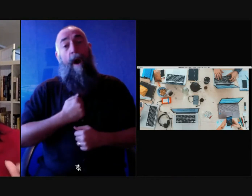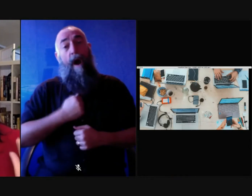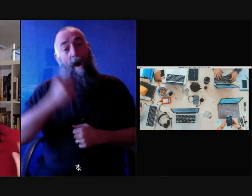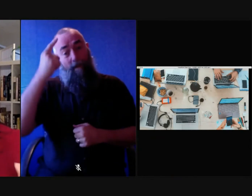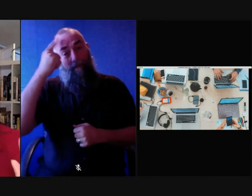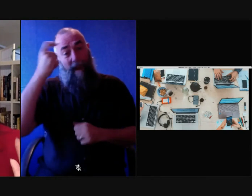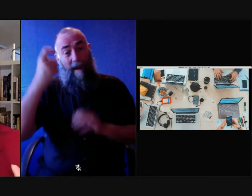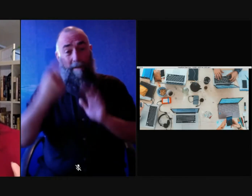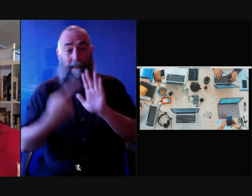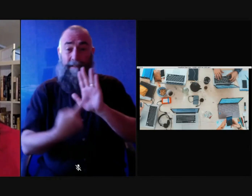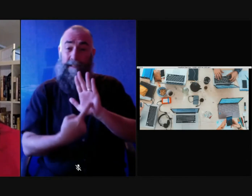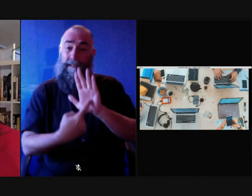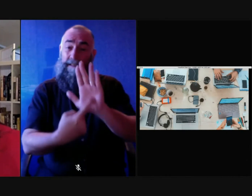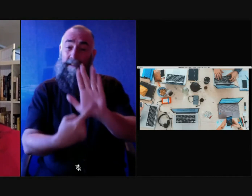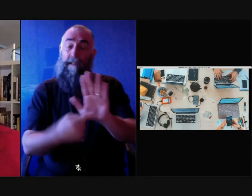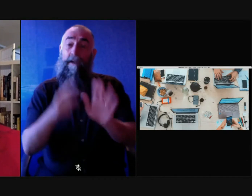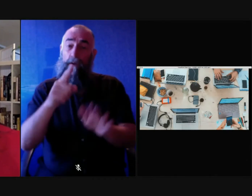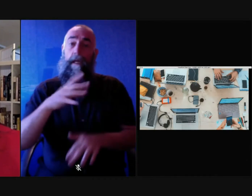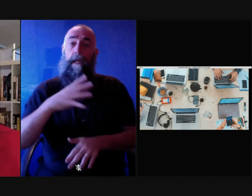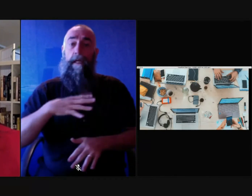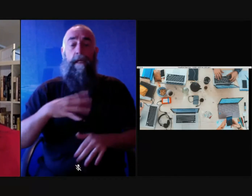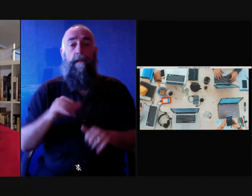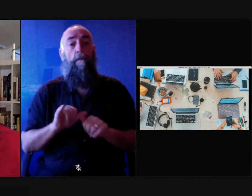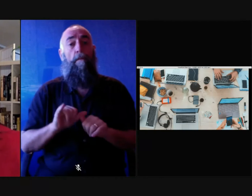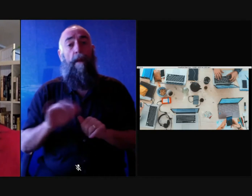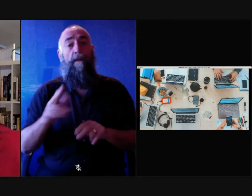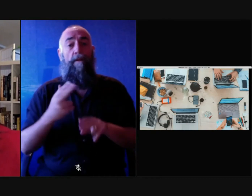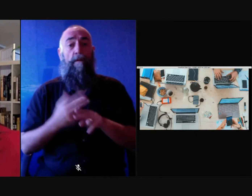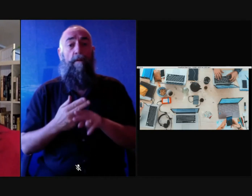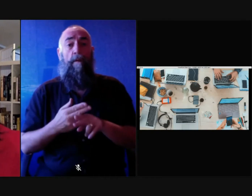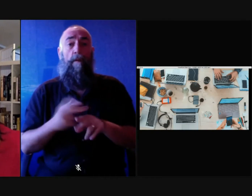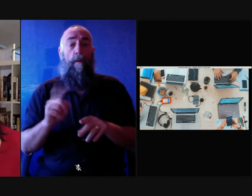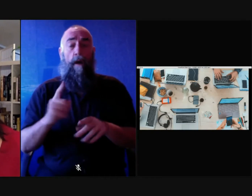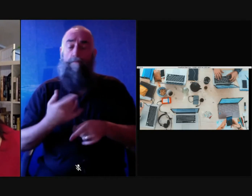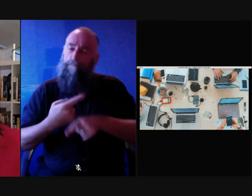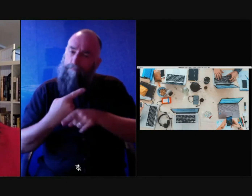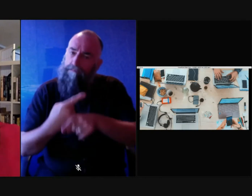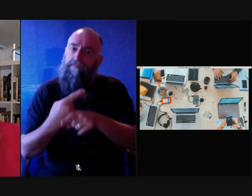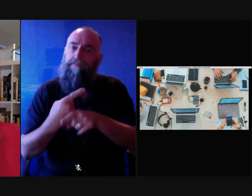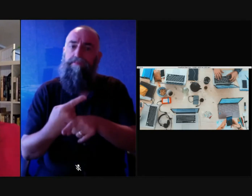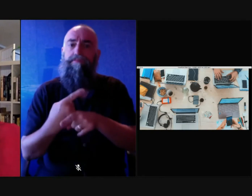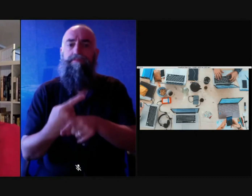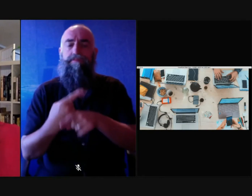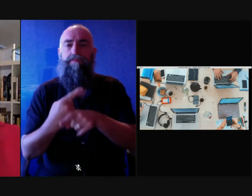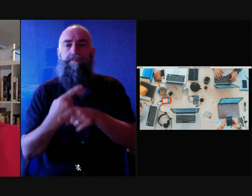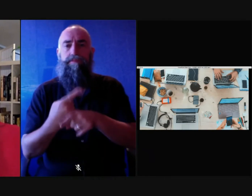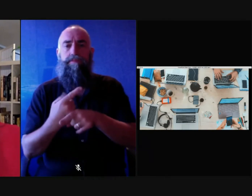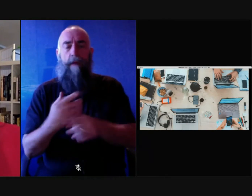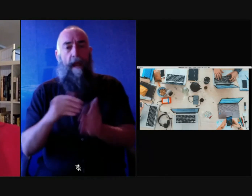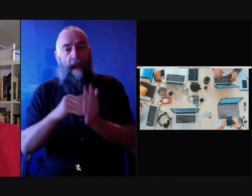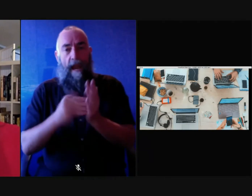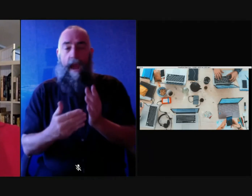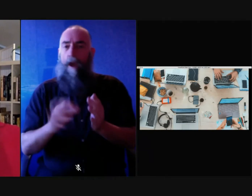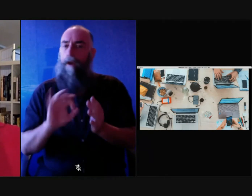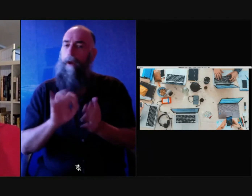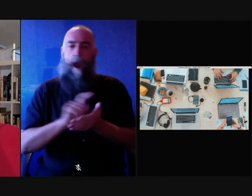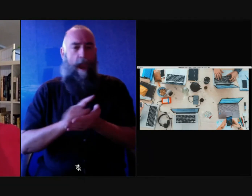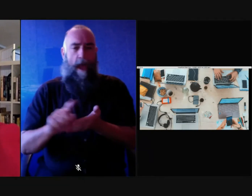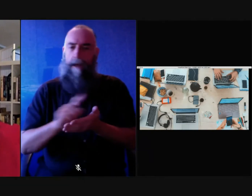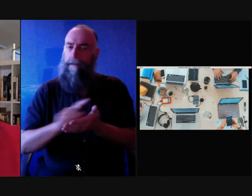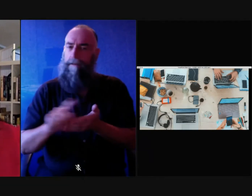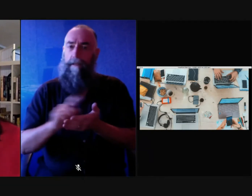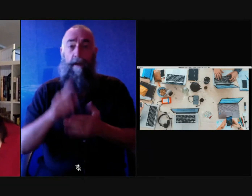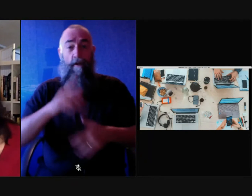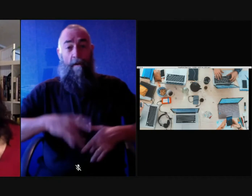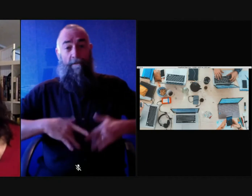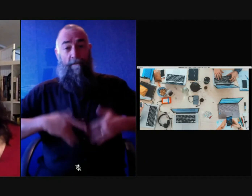it's best to have these conversations with people sooner rather than later. If you can't afford to keep them, or if it looks like that's going to be difficult